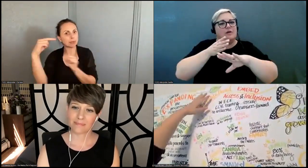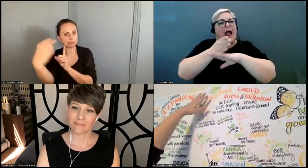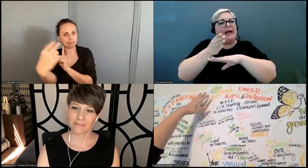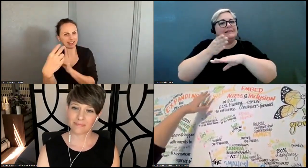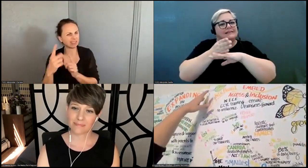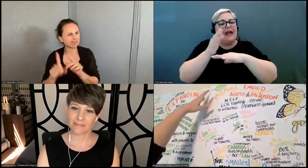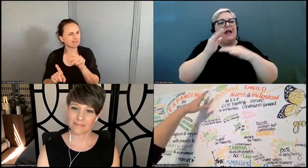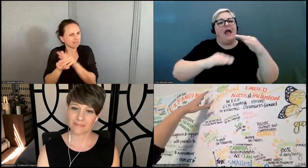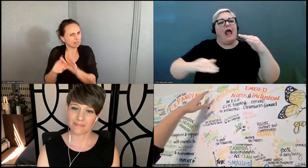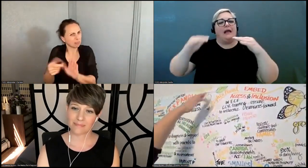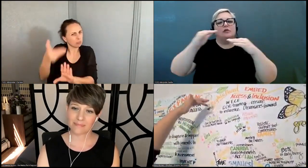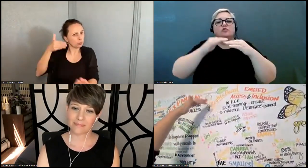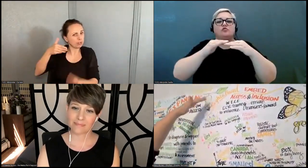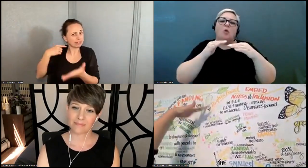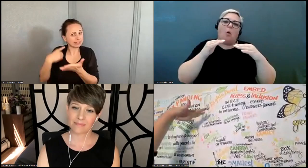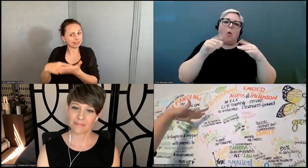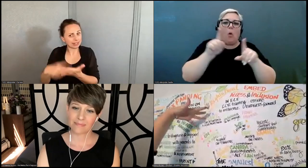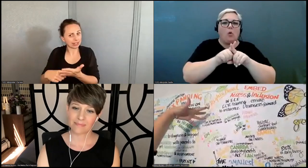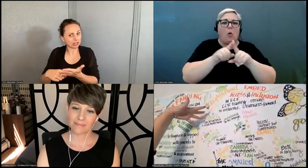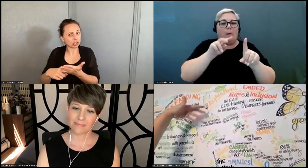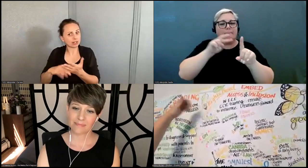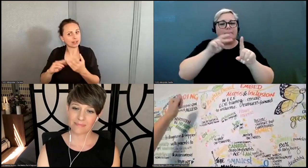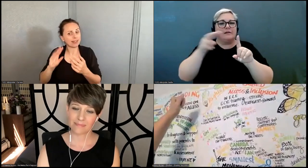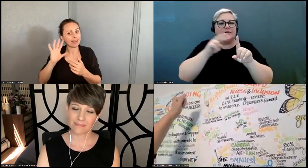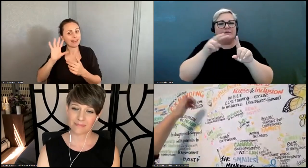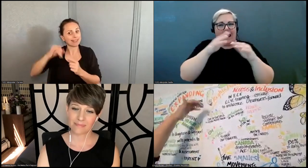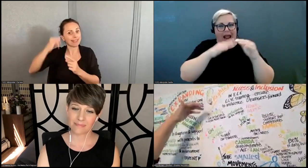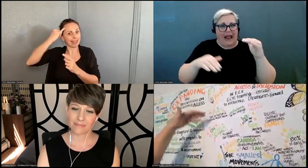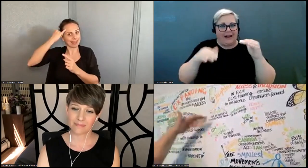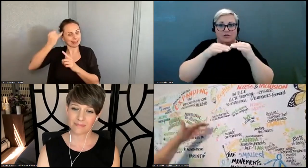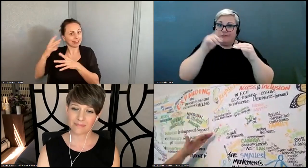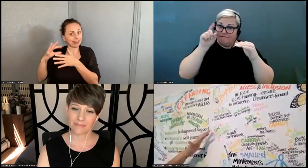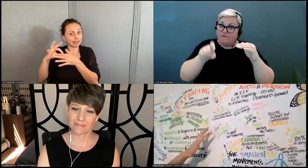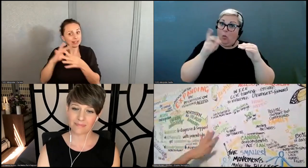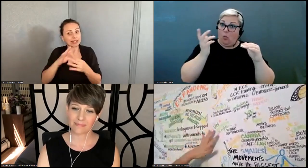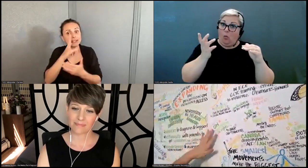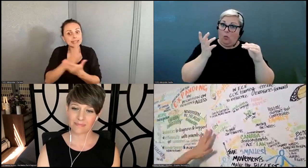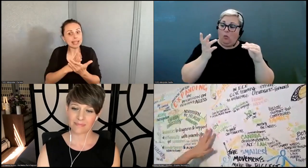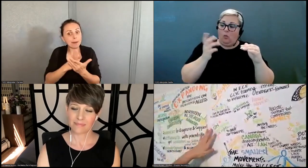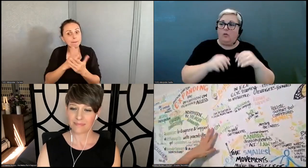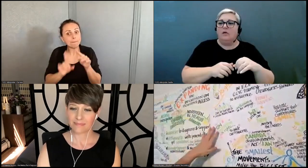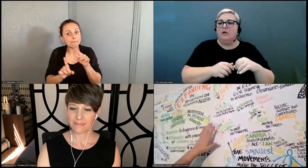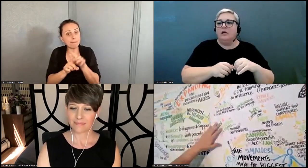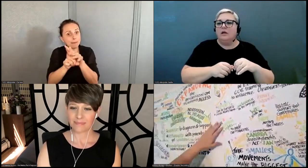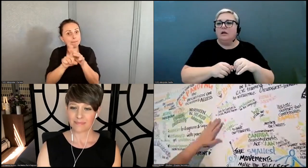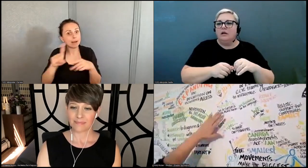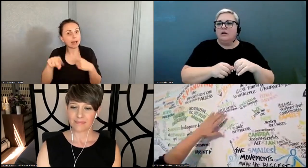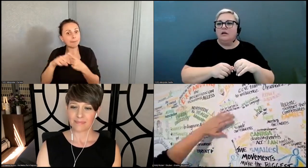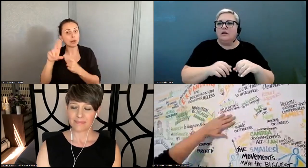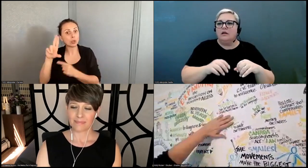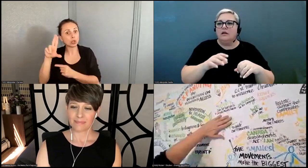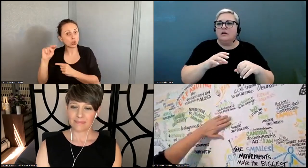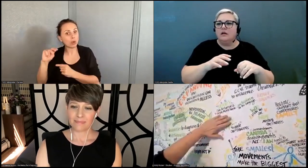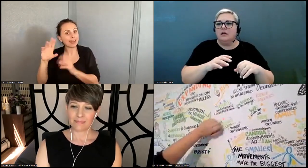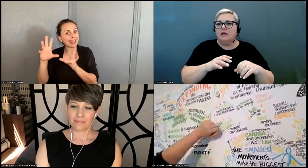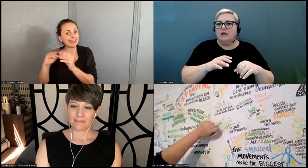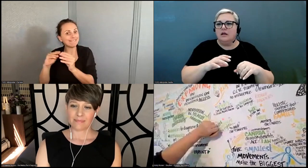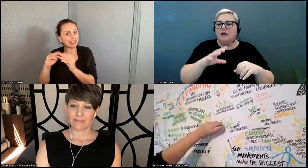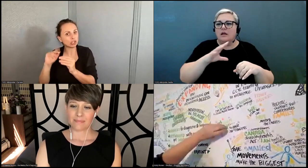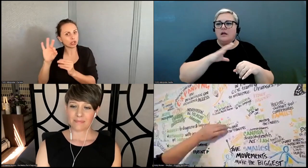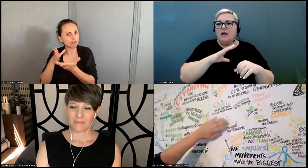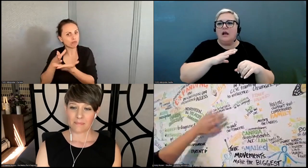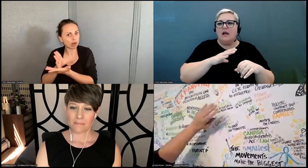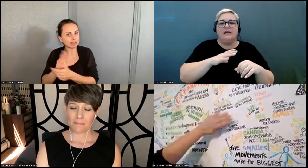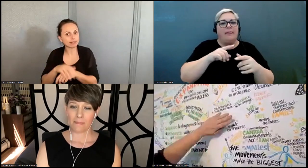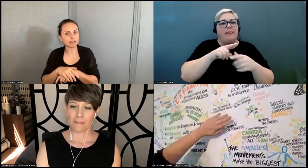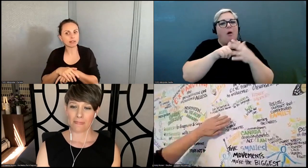the previous discussion, and just to weave that, some of the things that were popping up were around the UN Convention of Rights